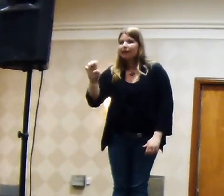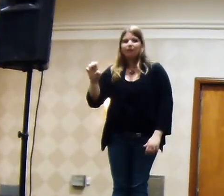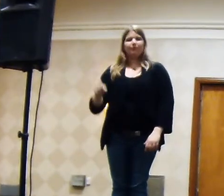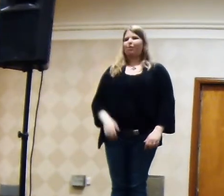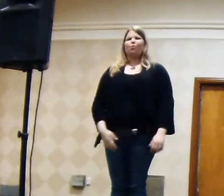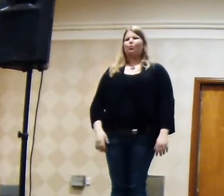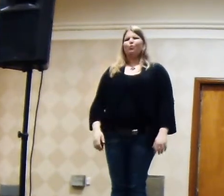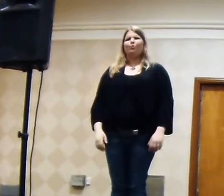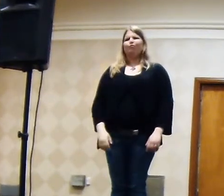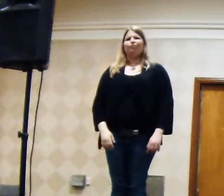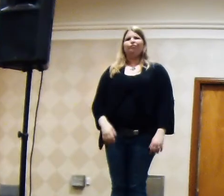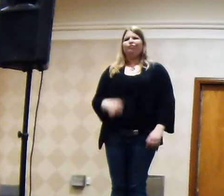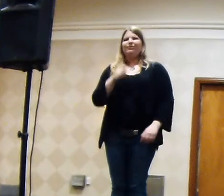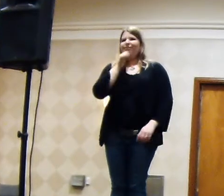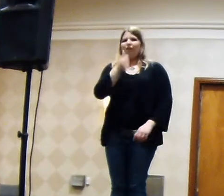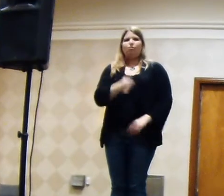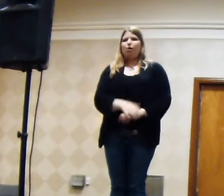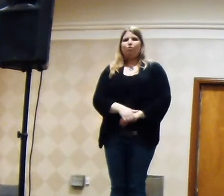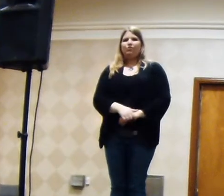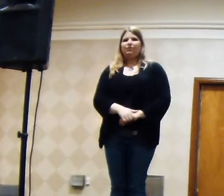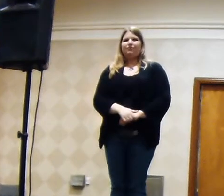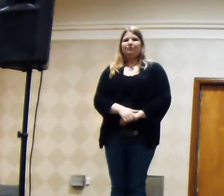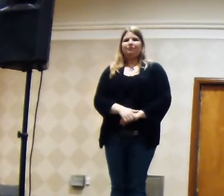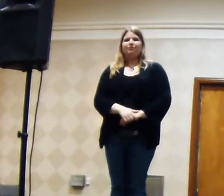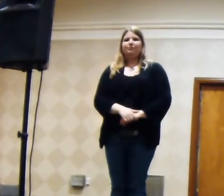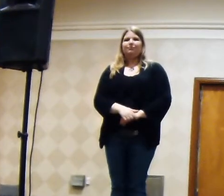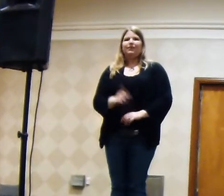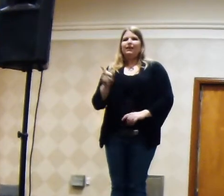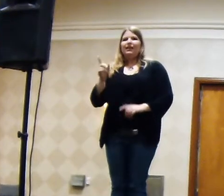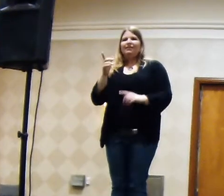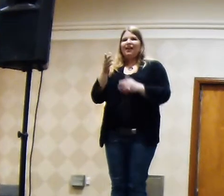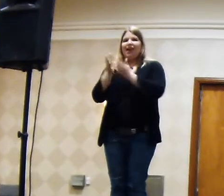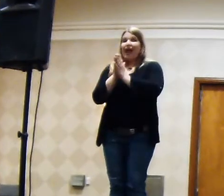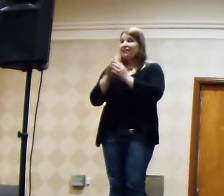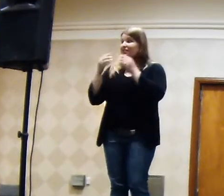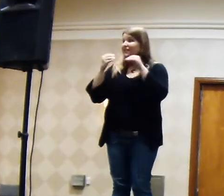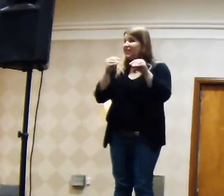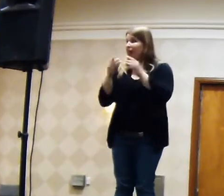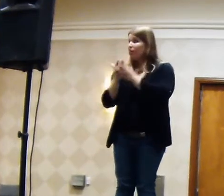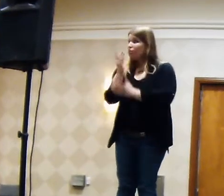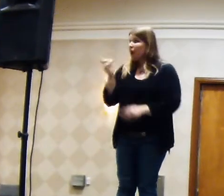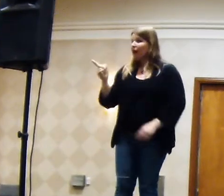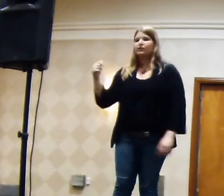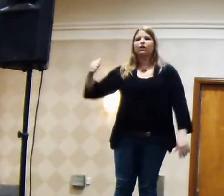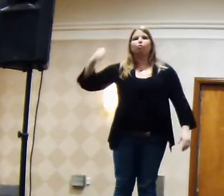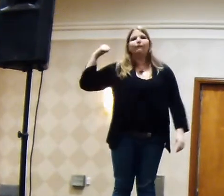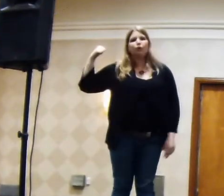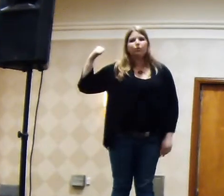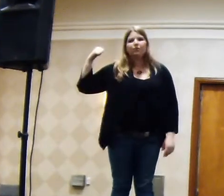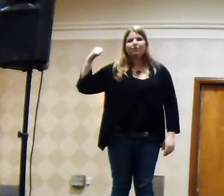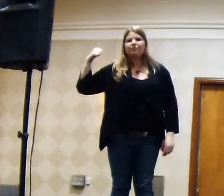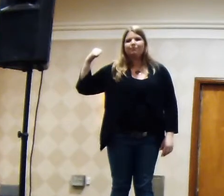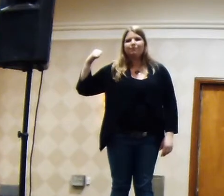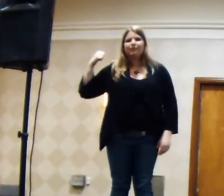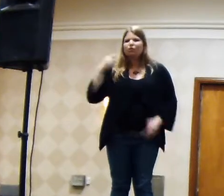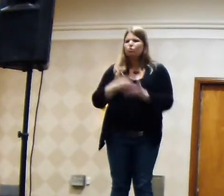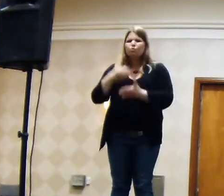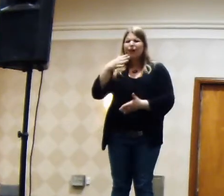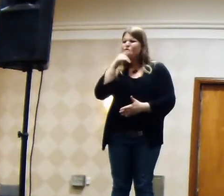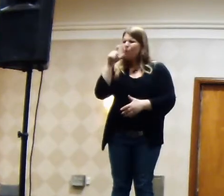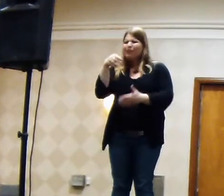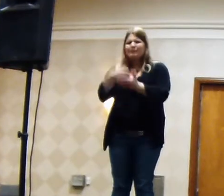will until, like, Bob Zemeckis owns the rights, and he said no, and he's really rich, so he doesn't need the money. And